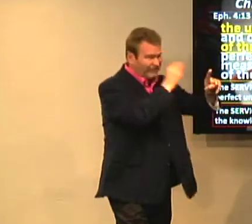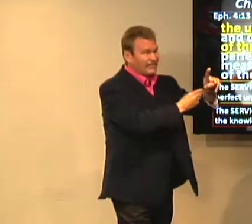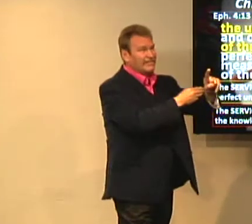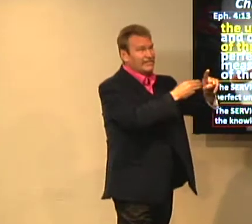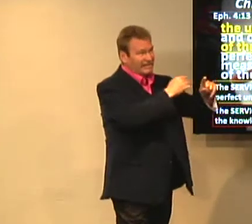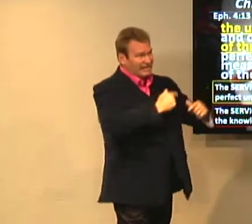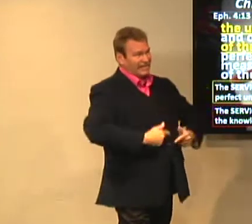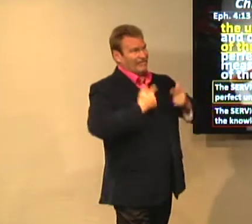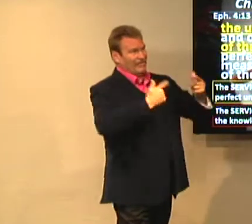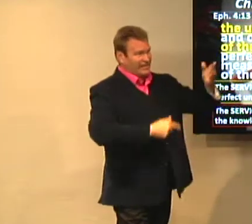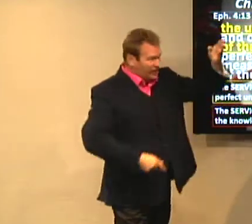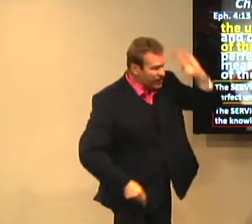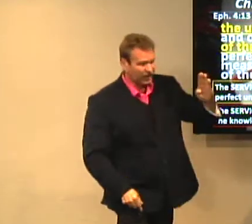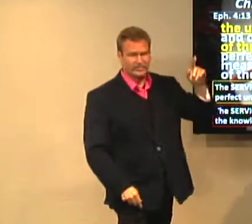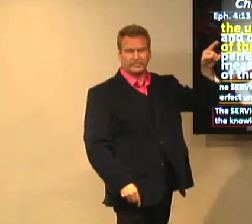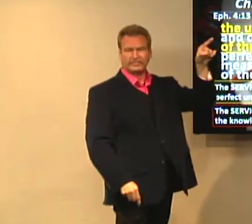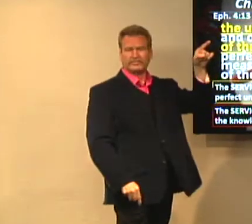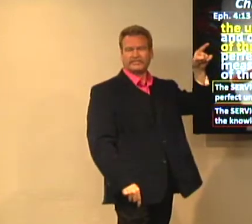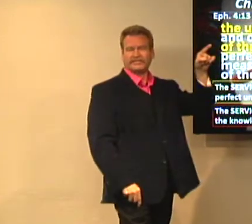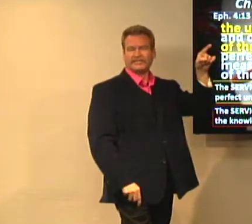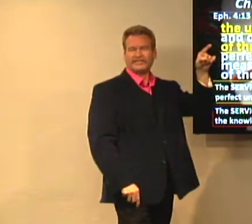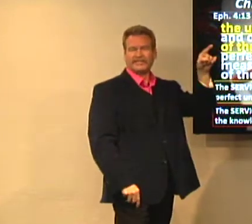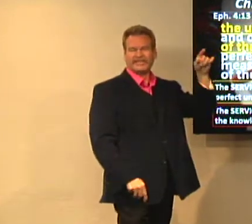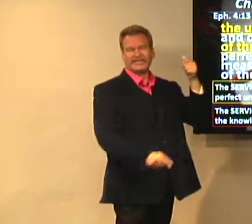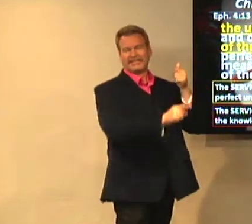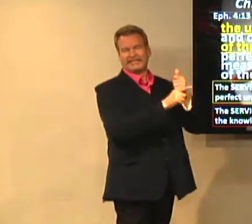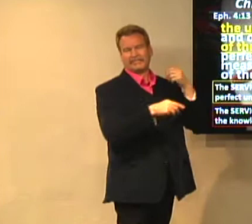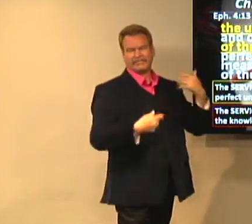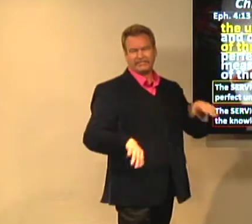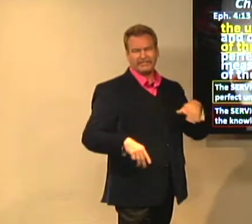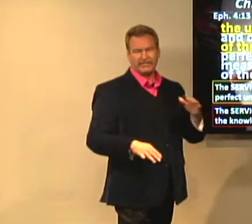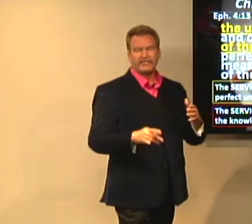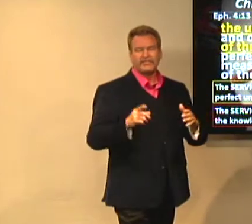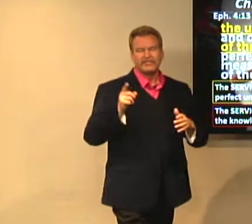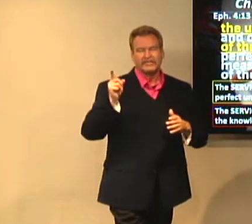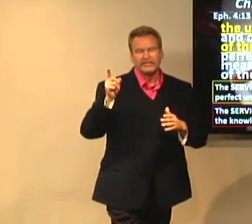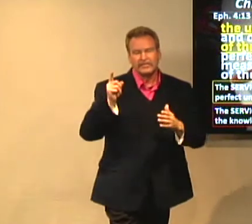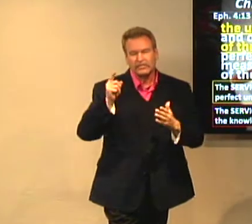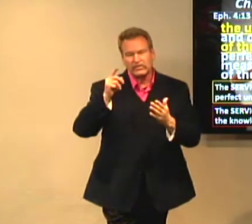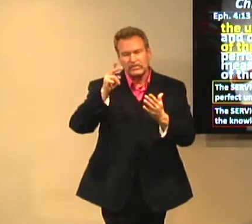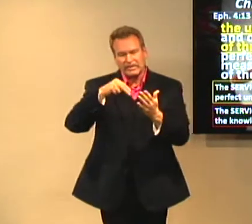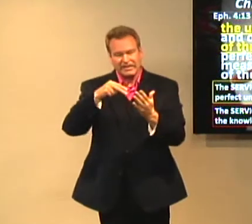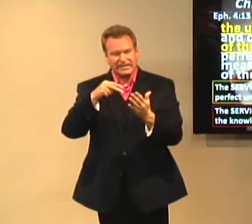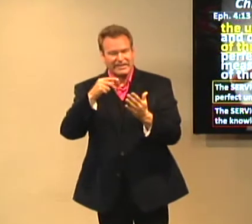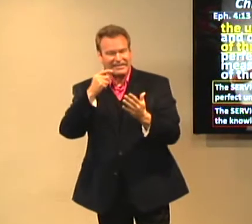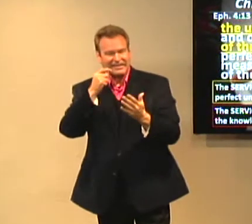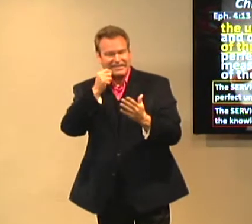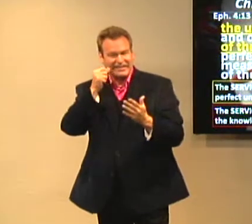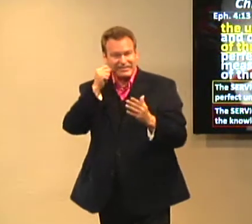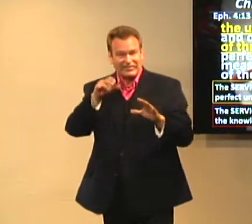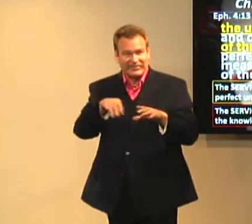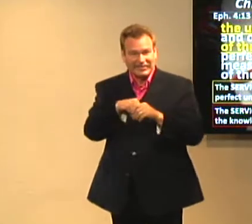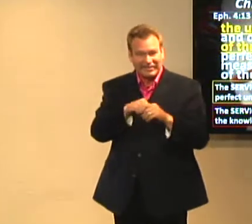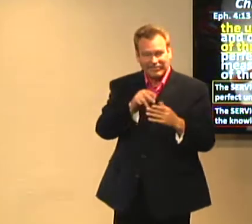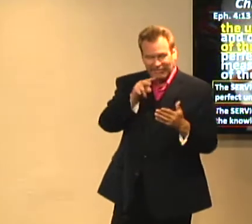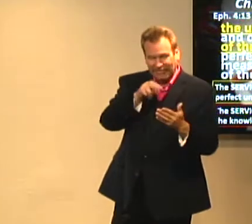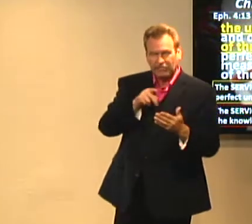Was saying that the Son of God is a living God. He's a real God. When you read, yesterday when